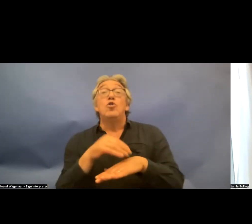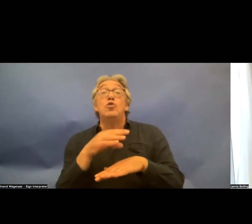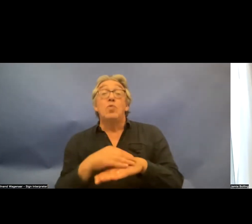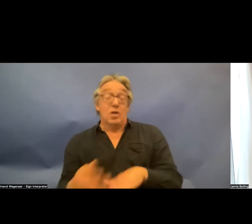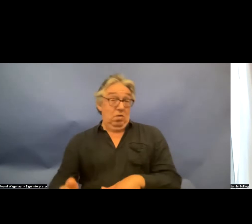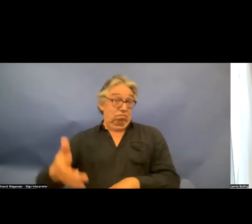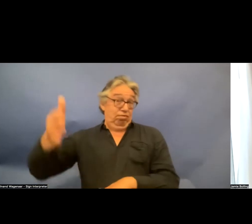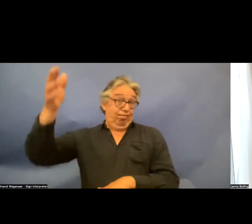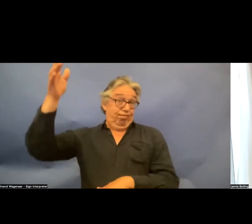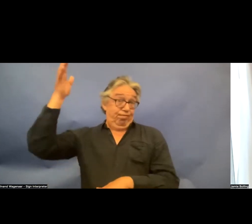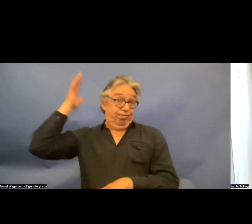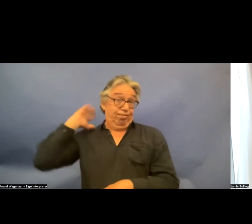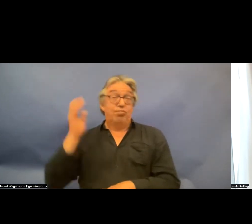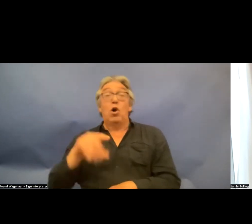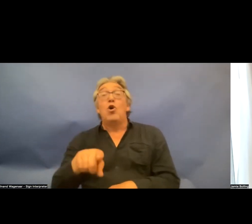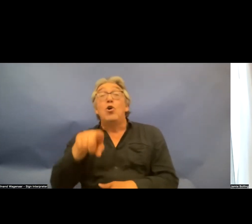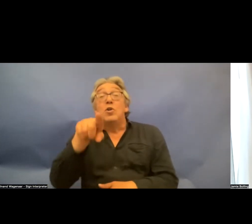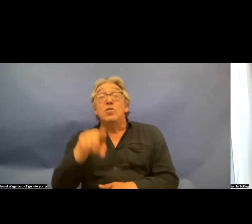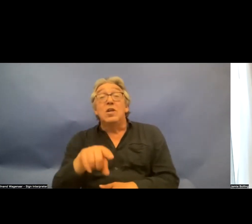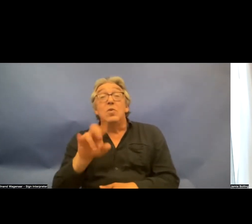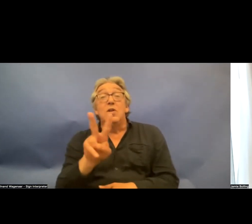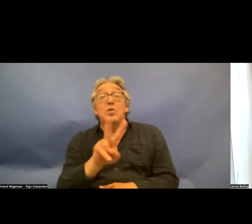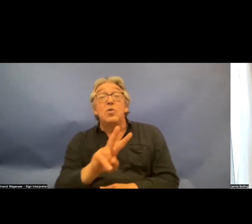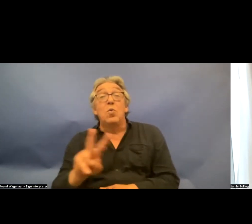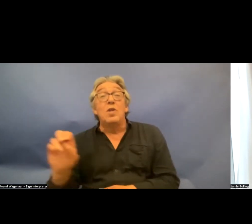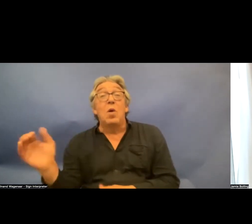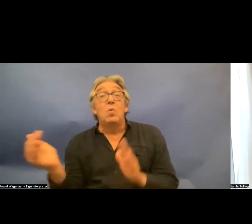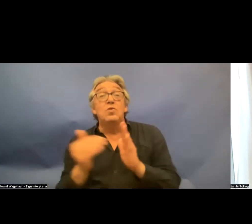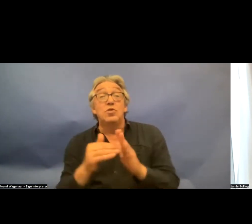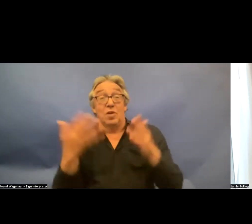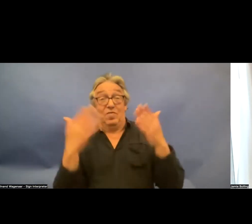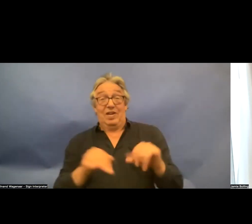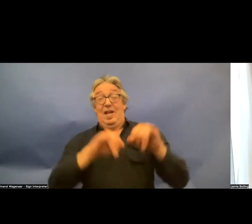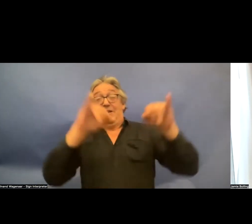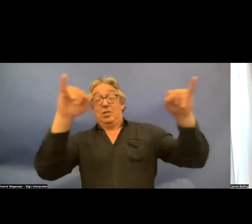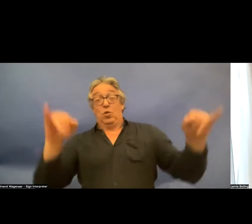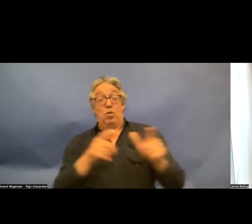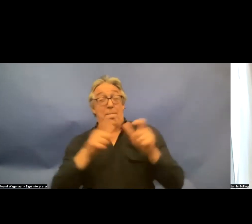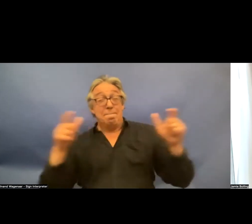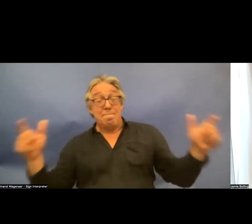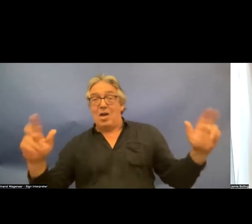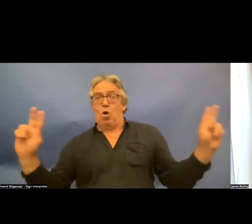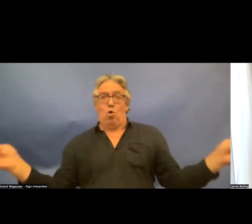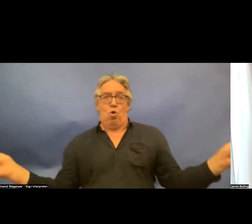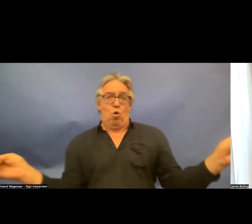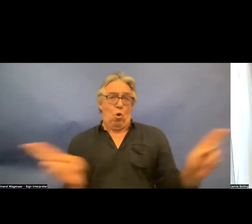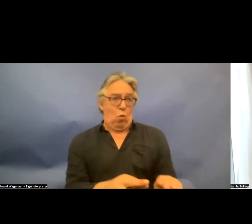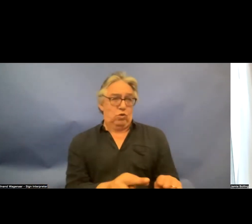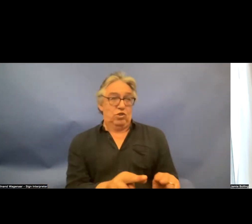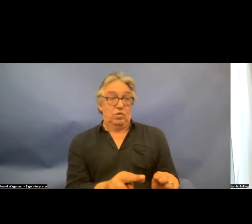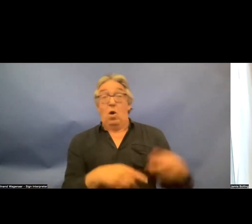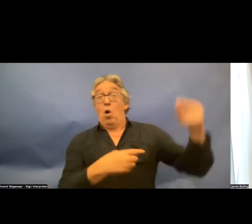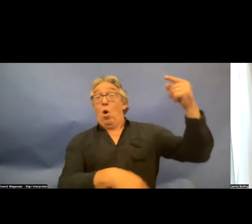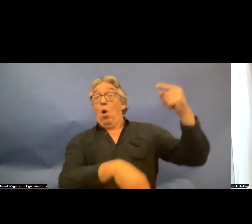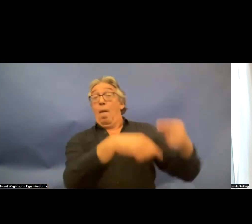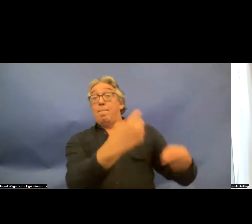means politicians, people working in the institutions, working for the municipalities, parents,